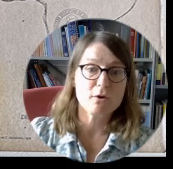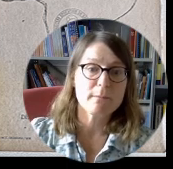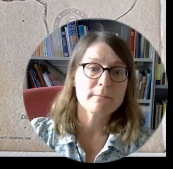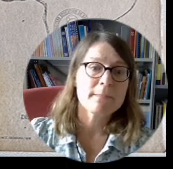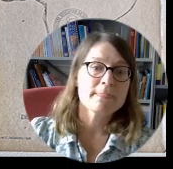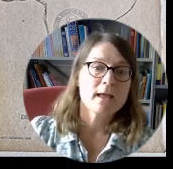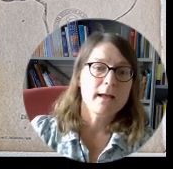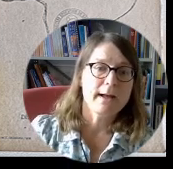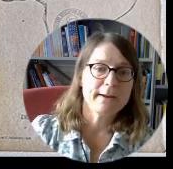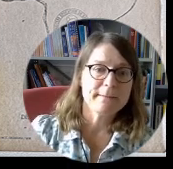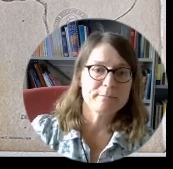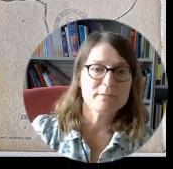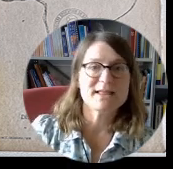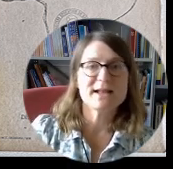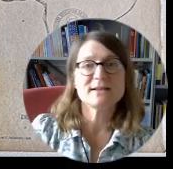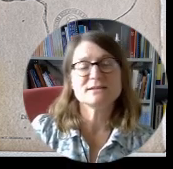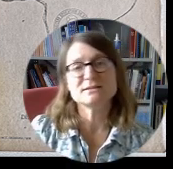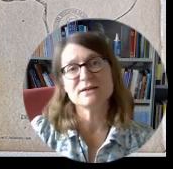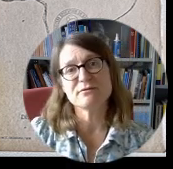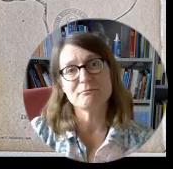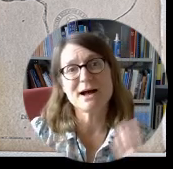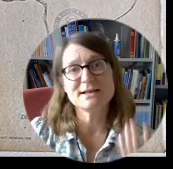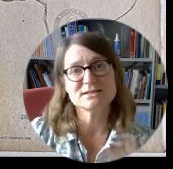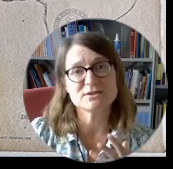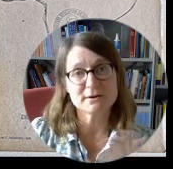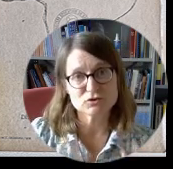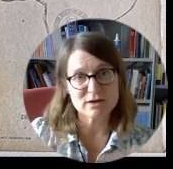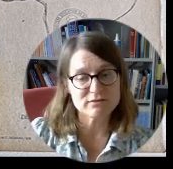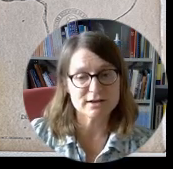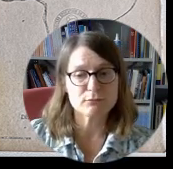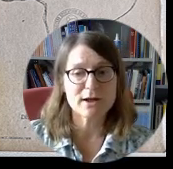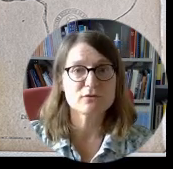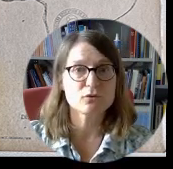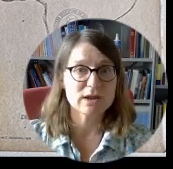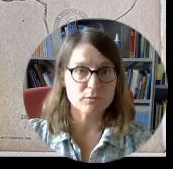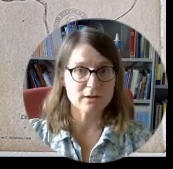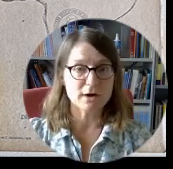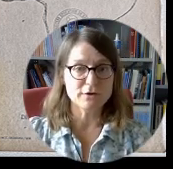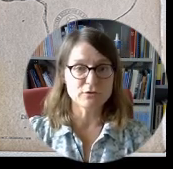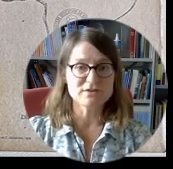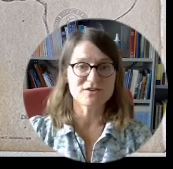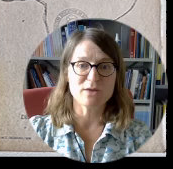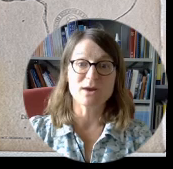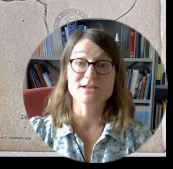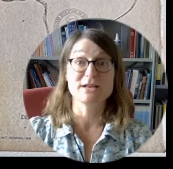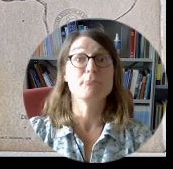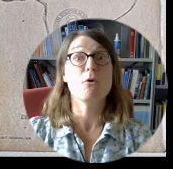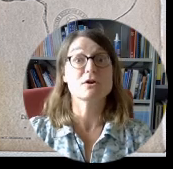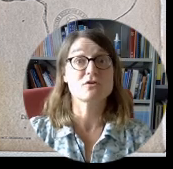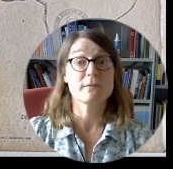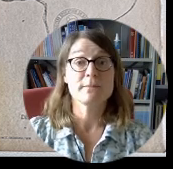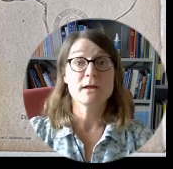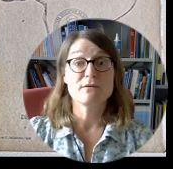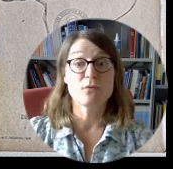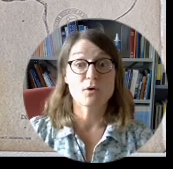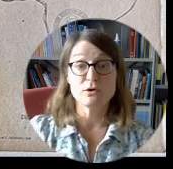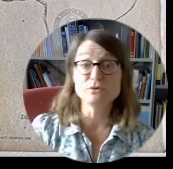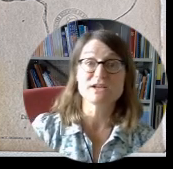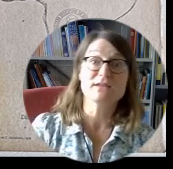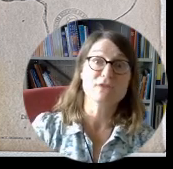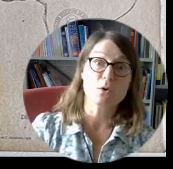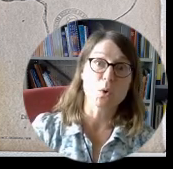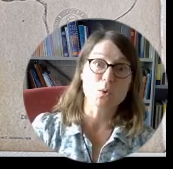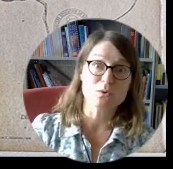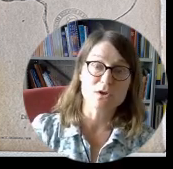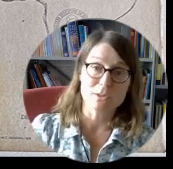the top. But then deaf Malians started traveling around to neighboring countries, and they were actually mocked for